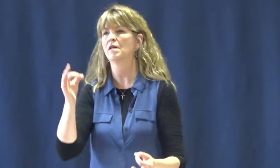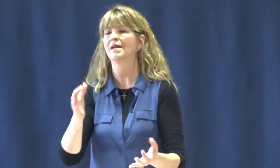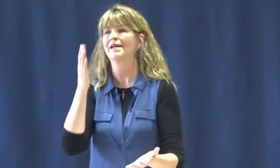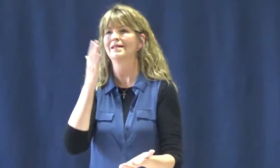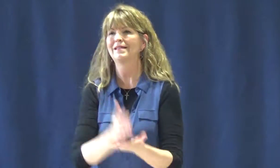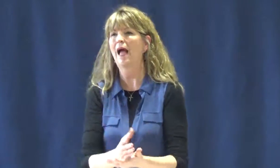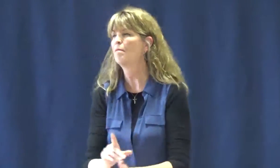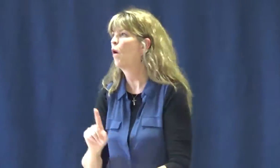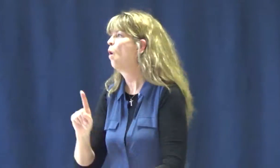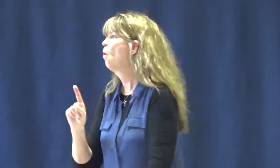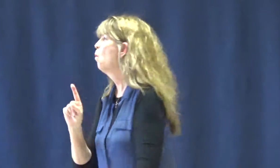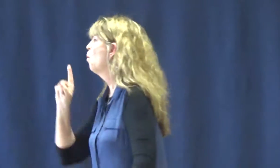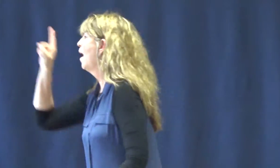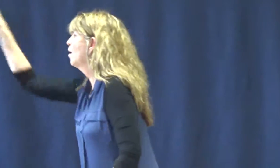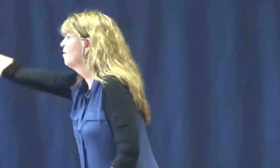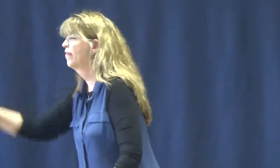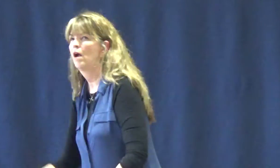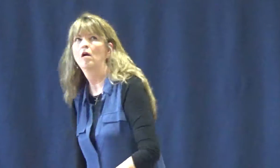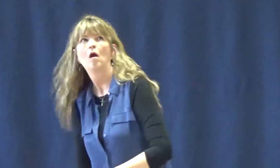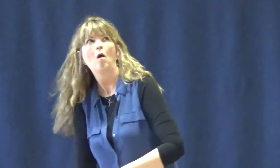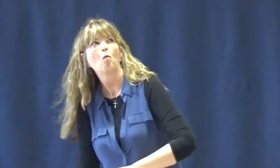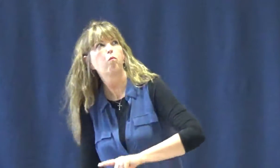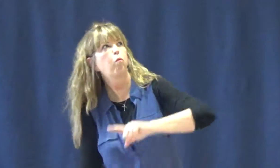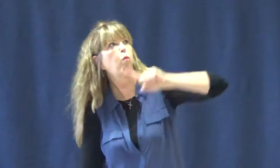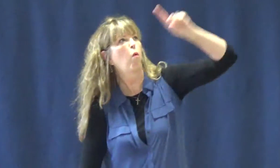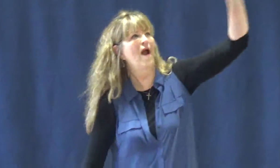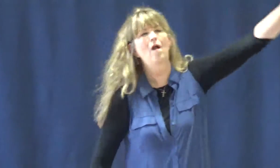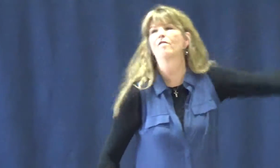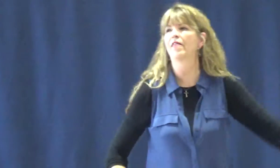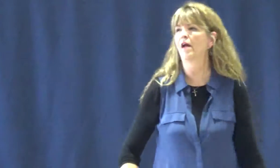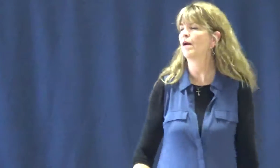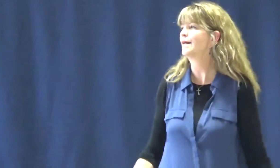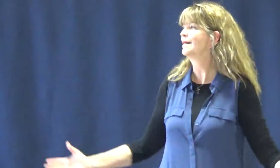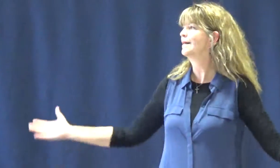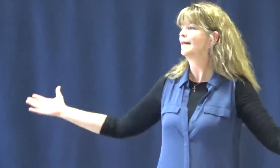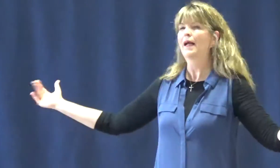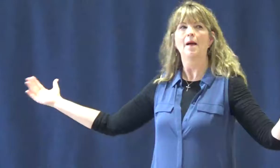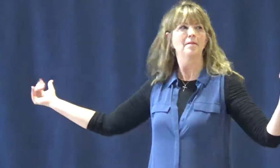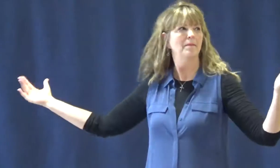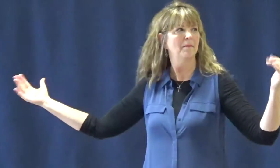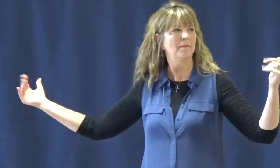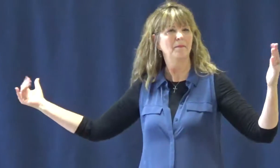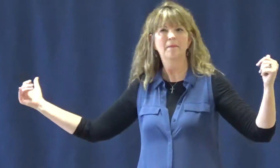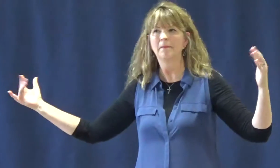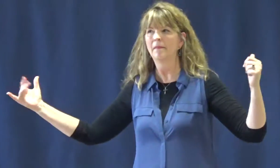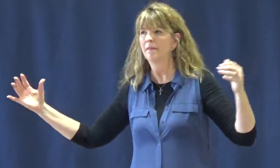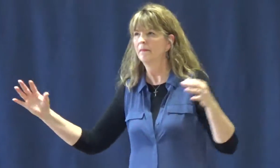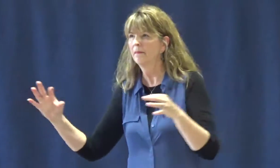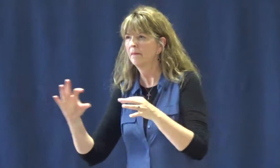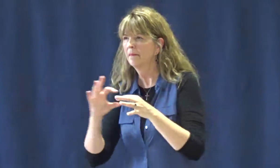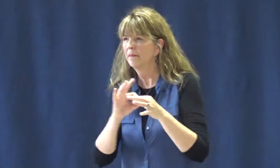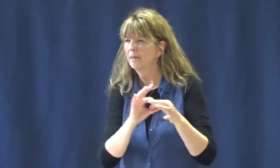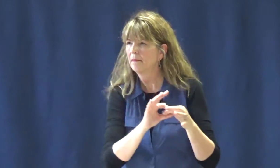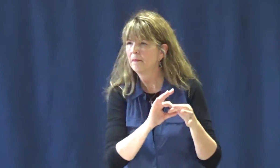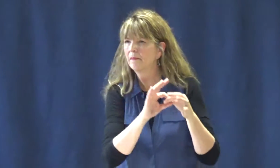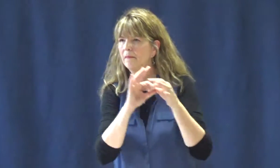Stop judging. Stop going to the different sides and try to get the two sides